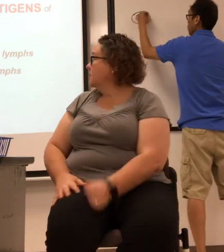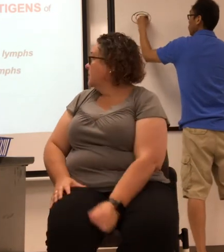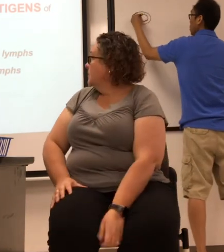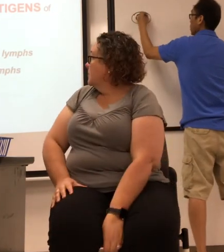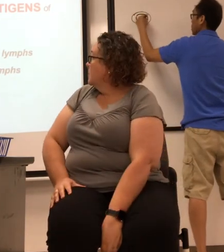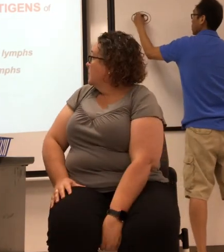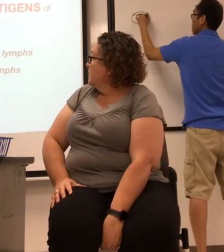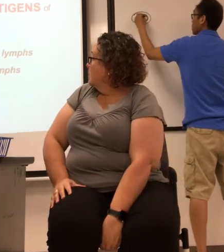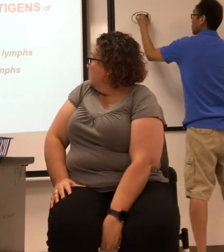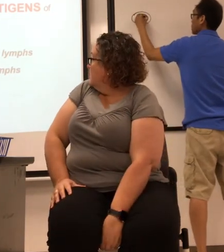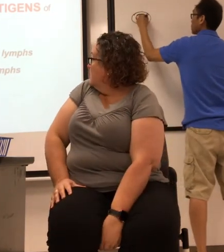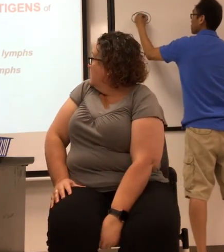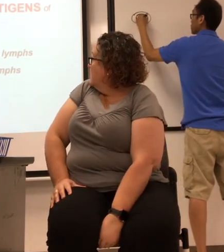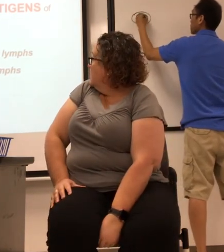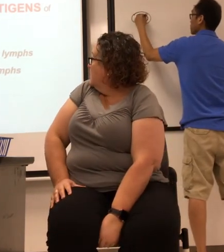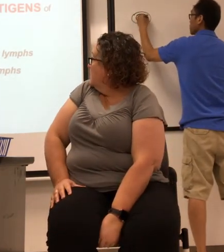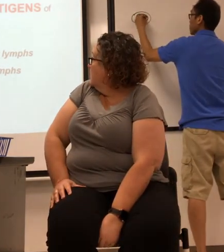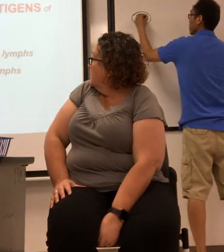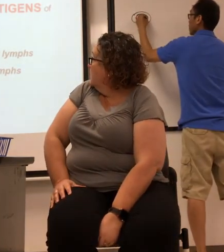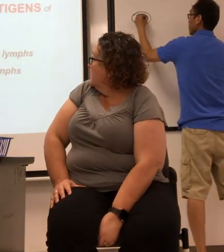large round nuke.